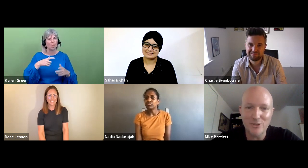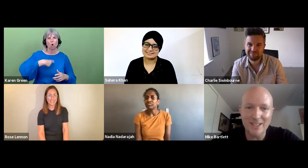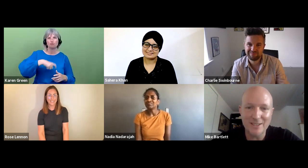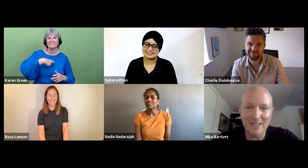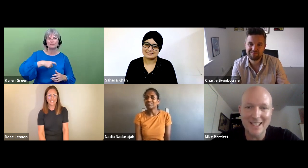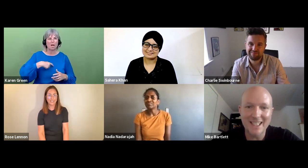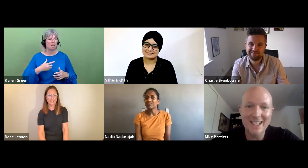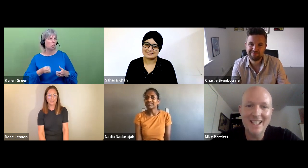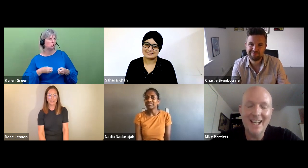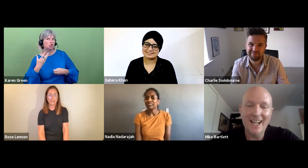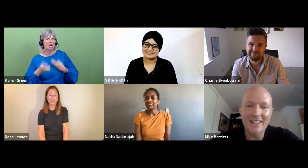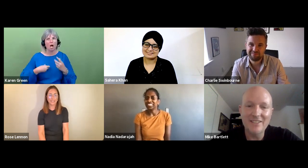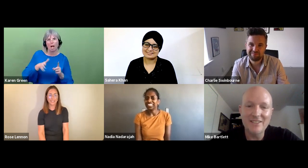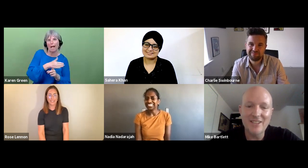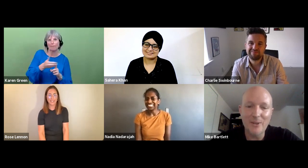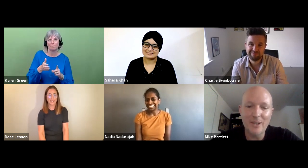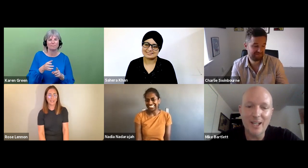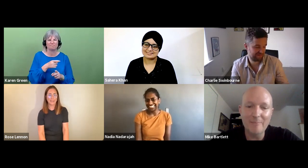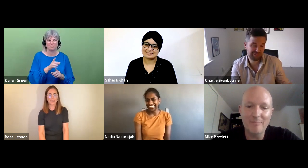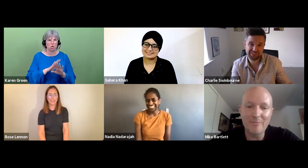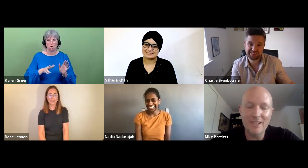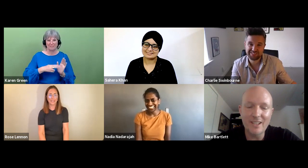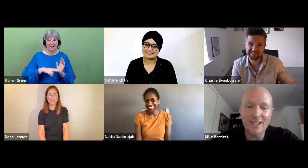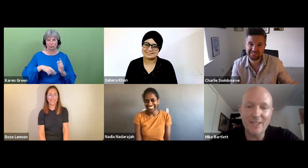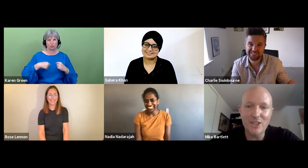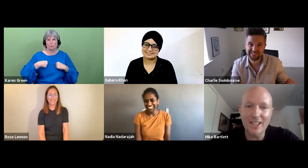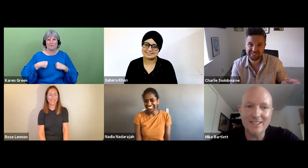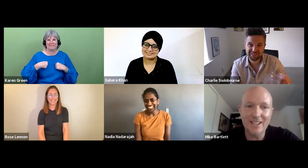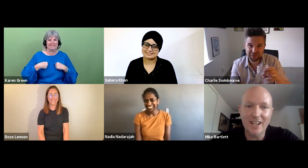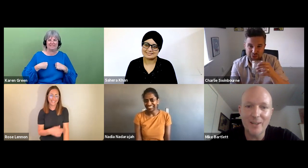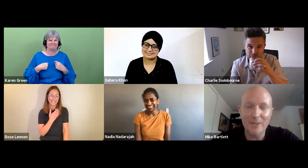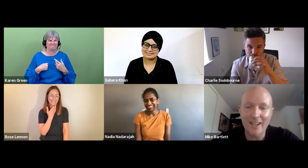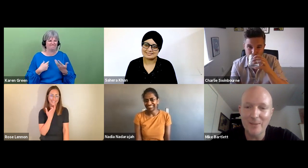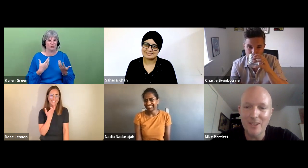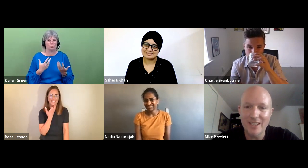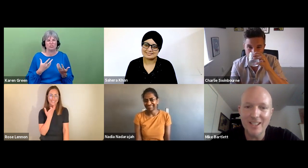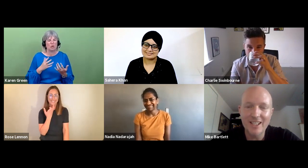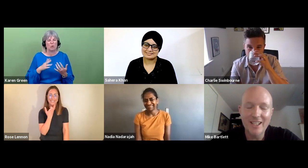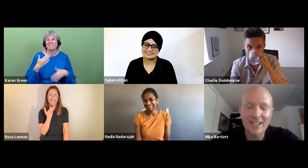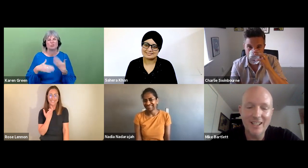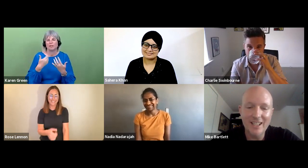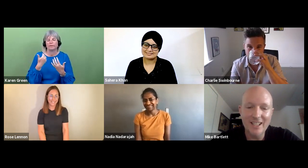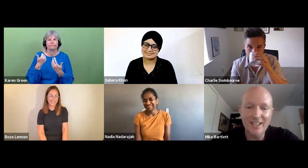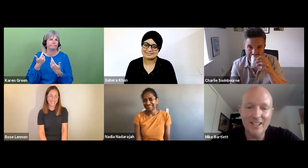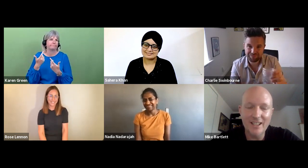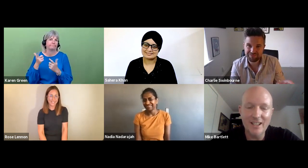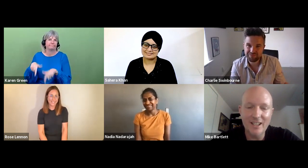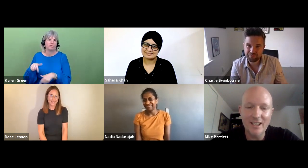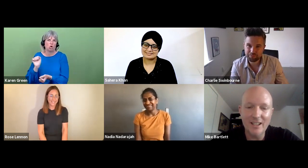naturally to me. And so eventually, stuck at home without any work, I